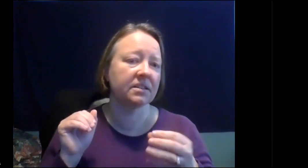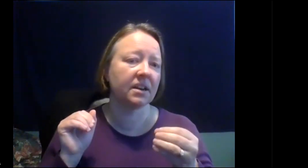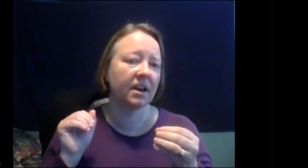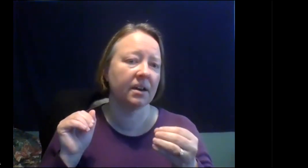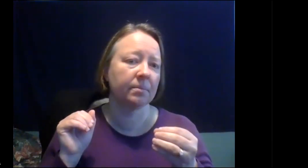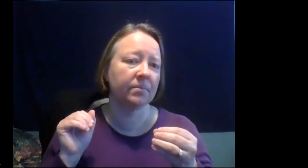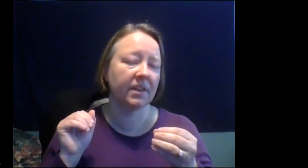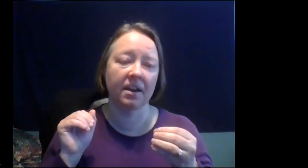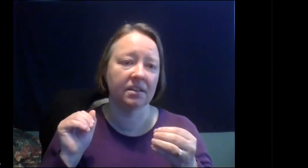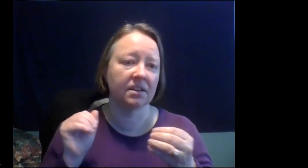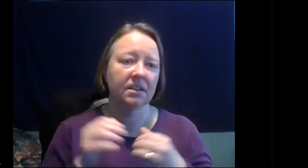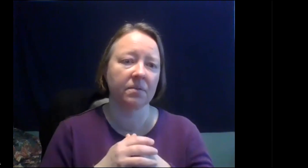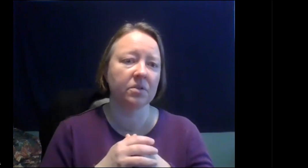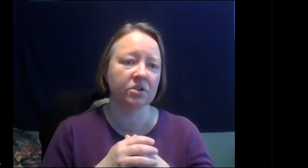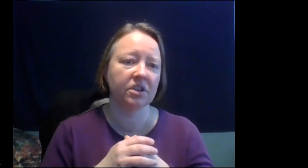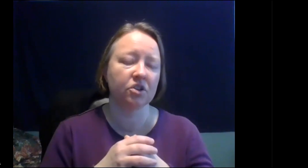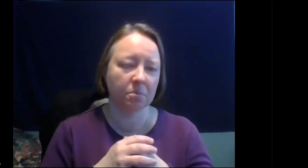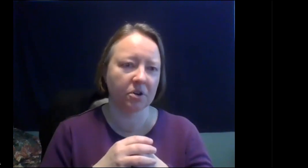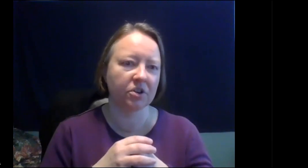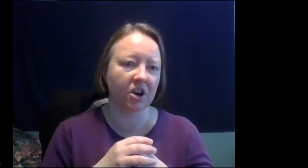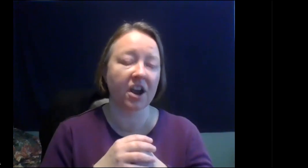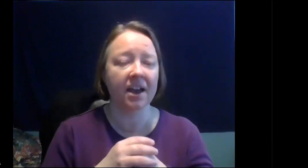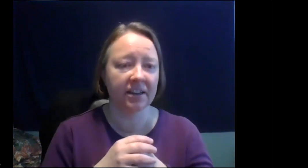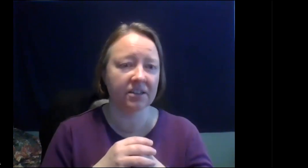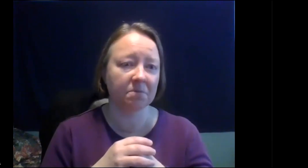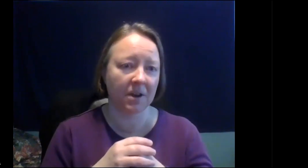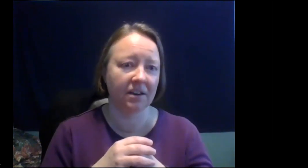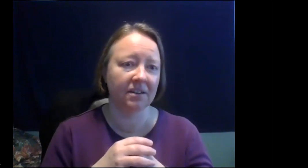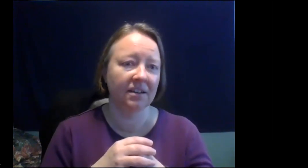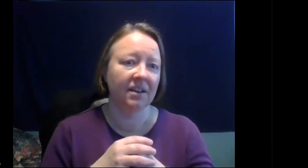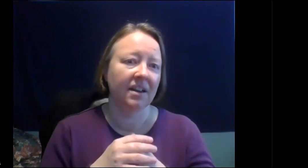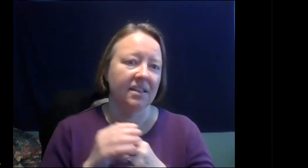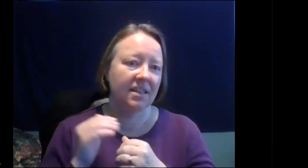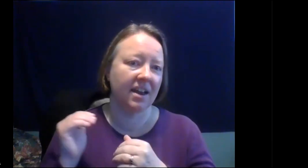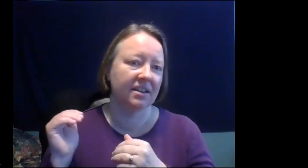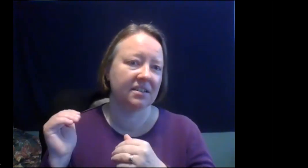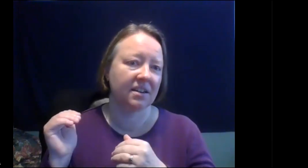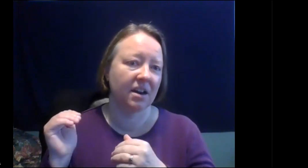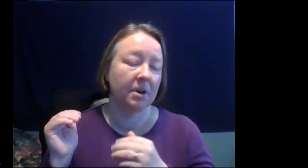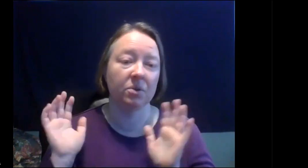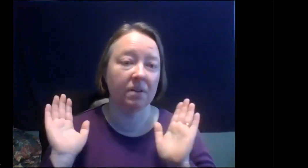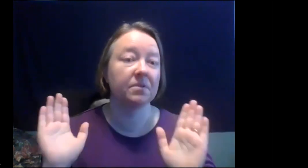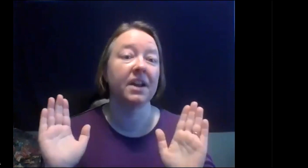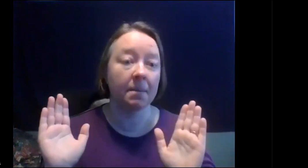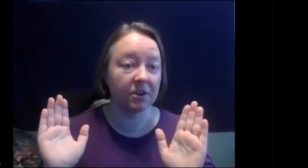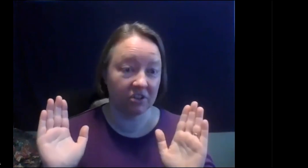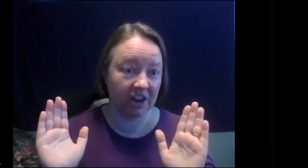But yeah, the governor's interpreters are colleagues of mine that are doing a phenomenal